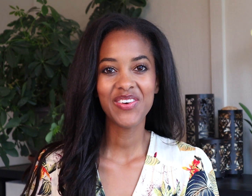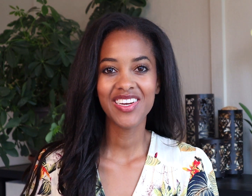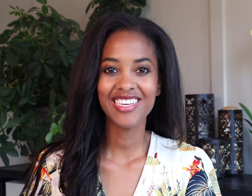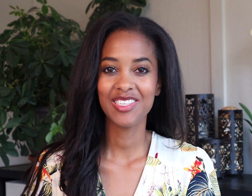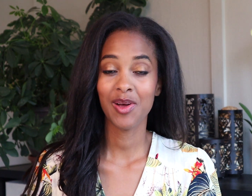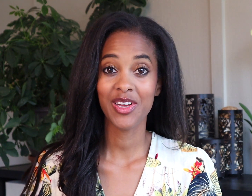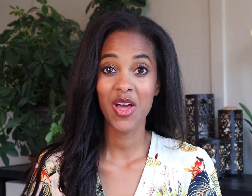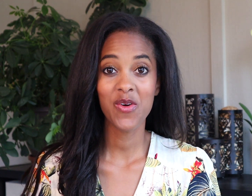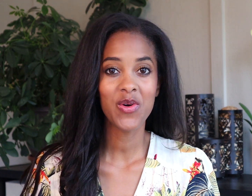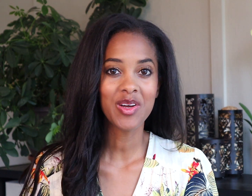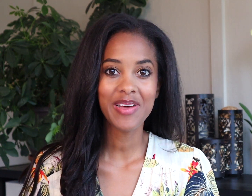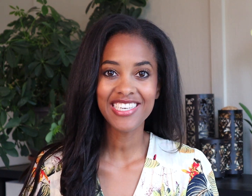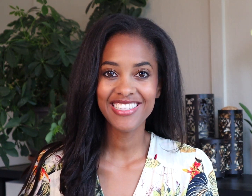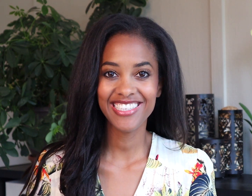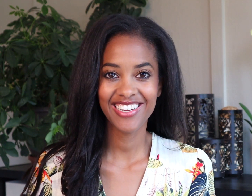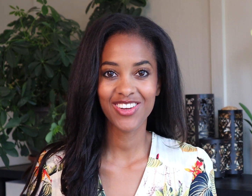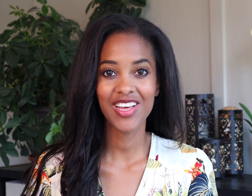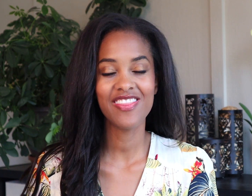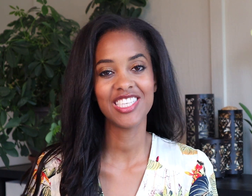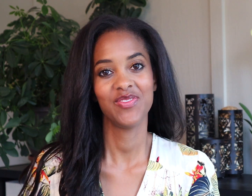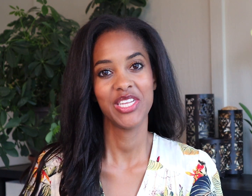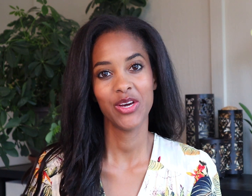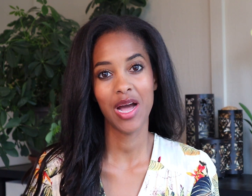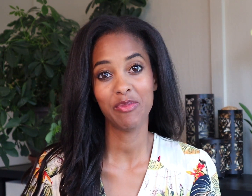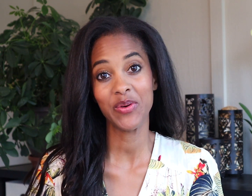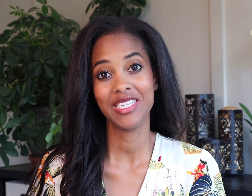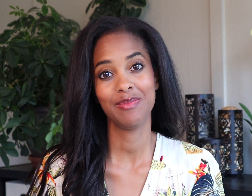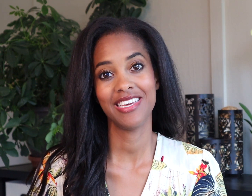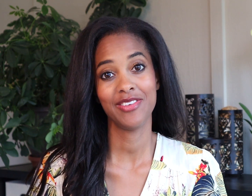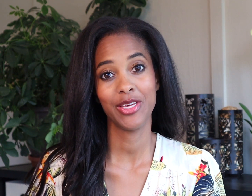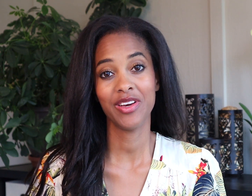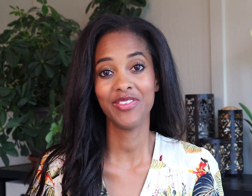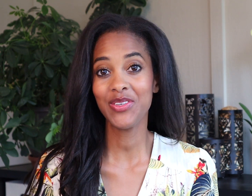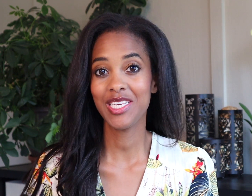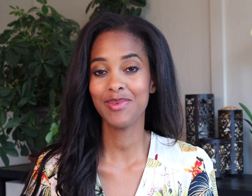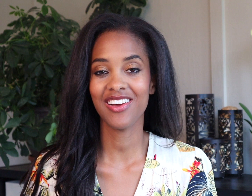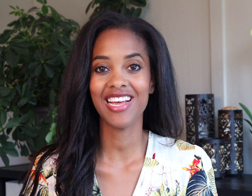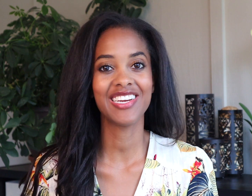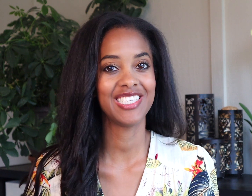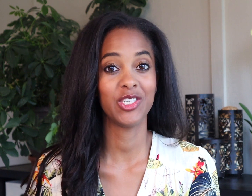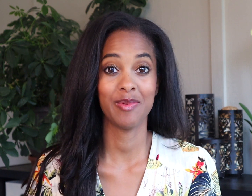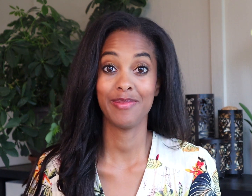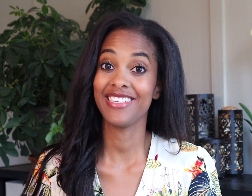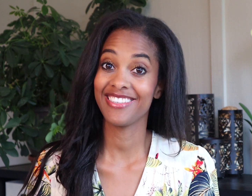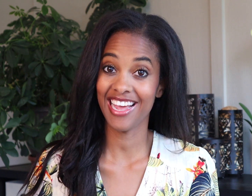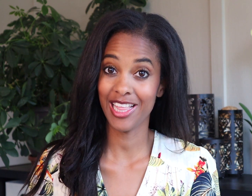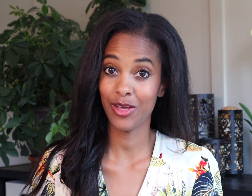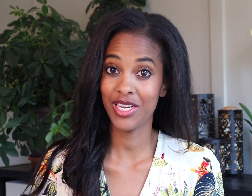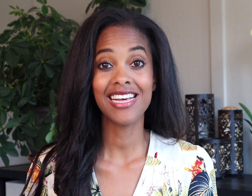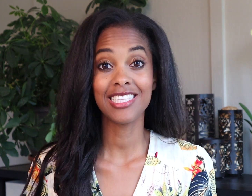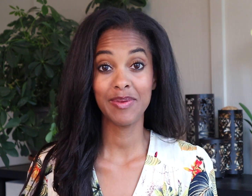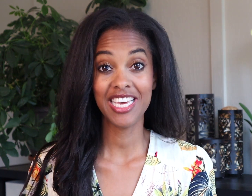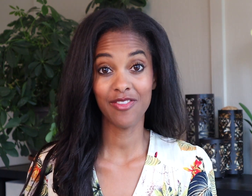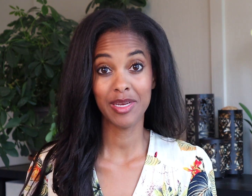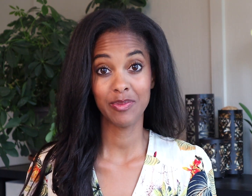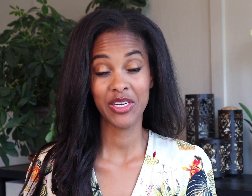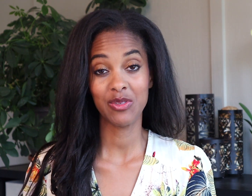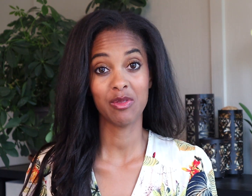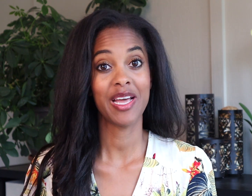everyone, it's Monica. Welcome back to the channel. In this video, I'm going to be giving you a few tips on how to teach your baby sign language. And speaking from experience with my